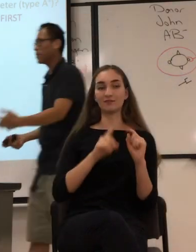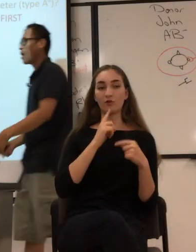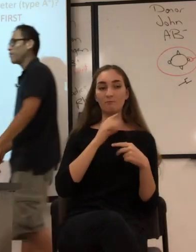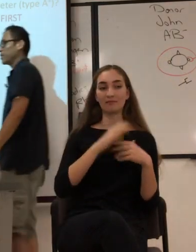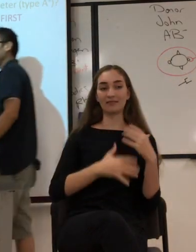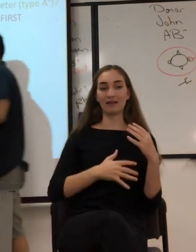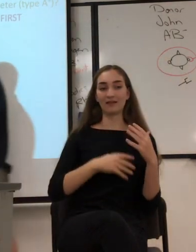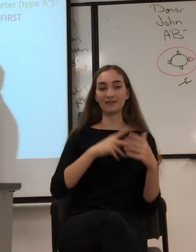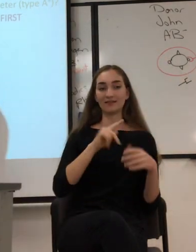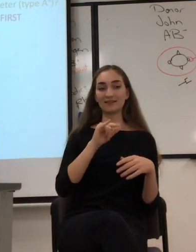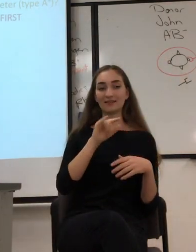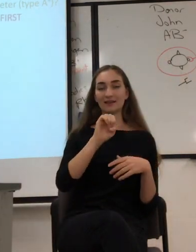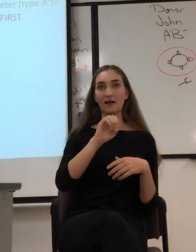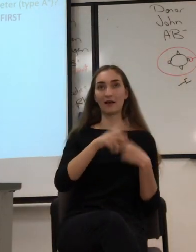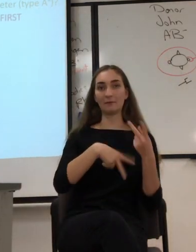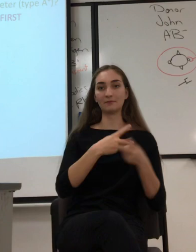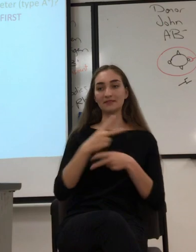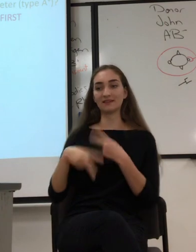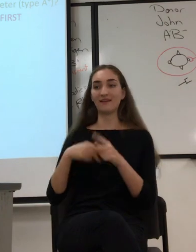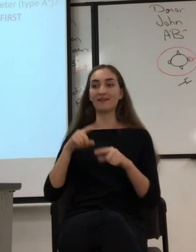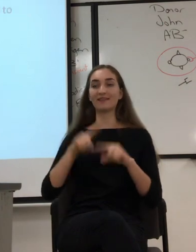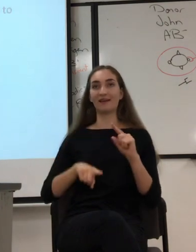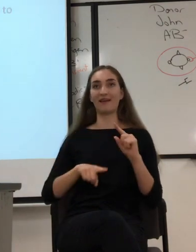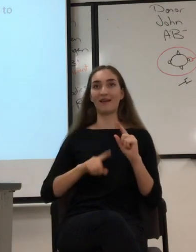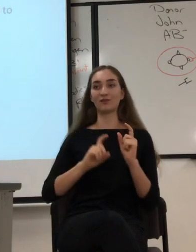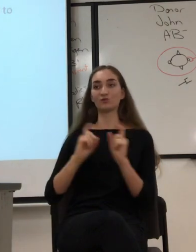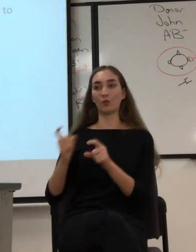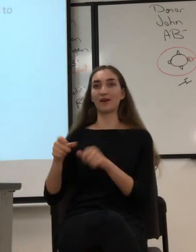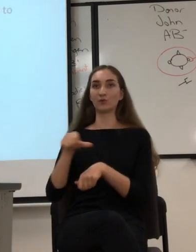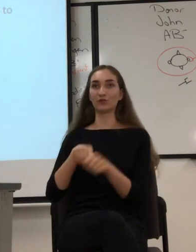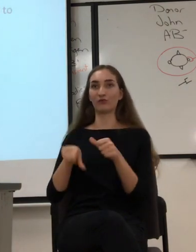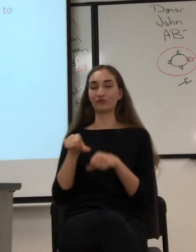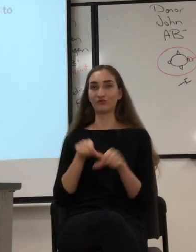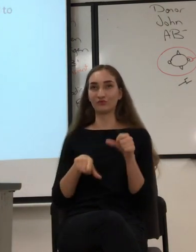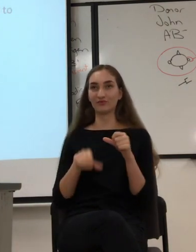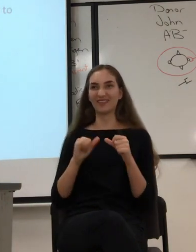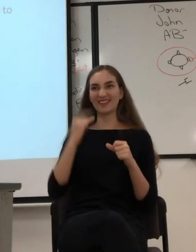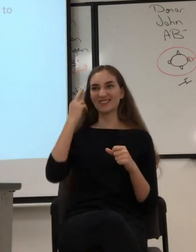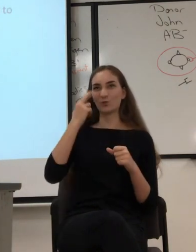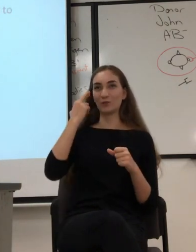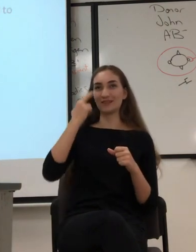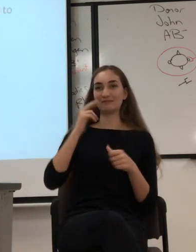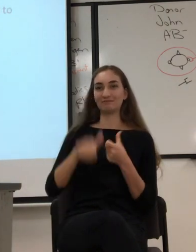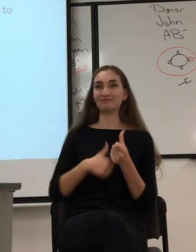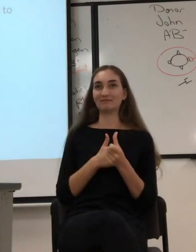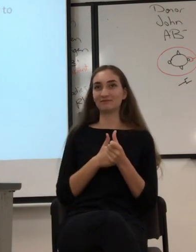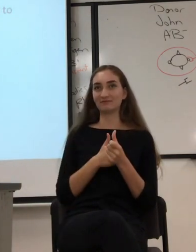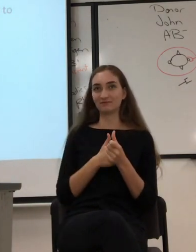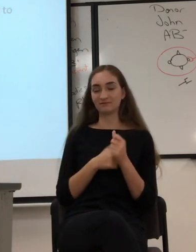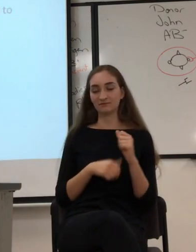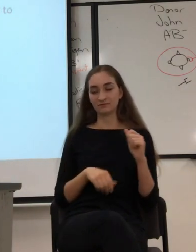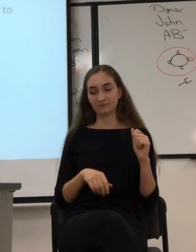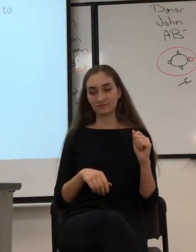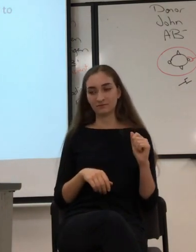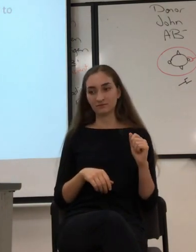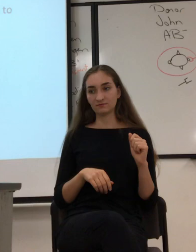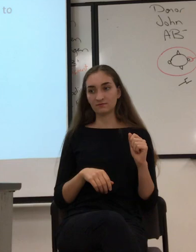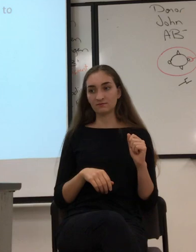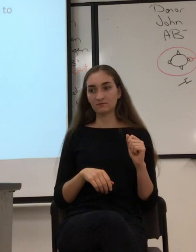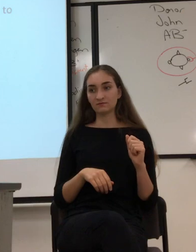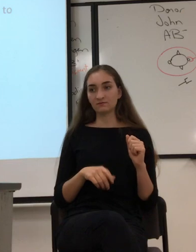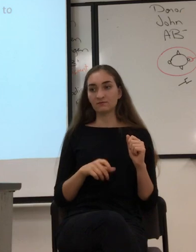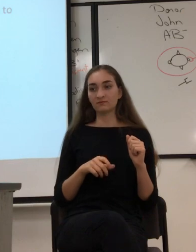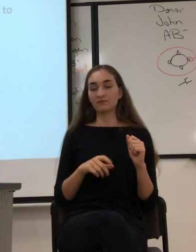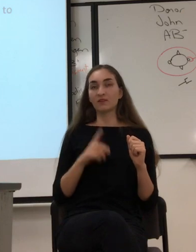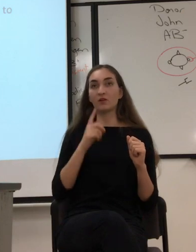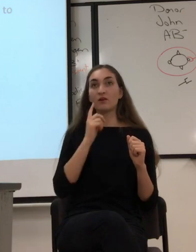other. Now that should be obvious, but this is the real reason why. So the thinking goes, okay, well, for the same question,